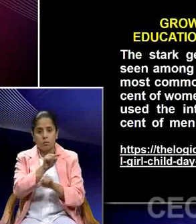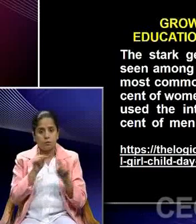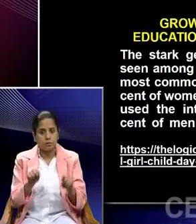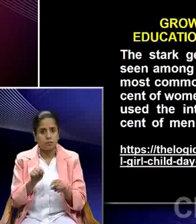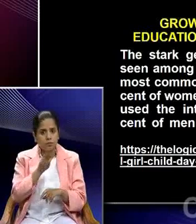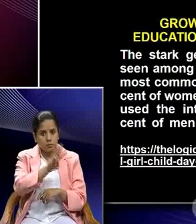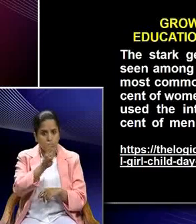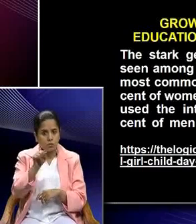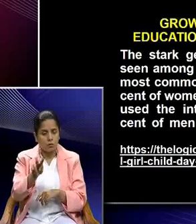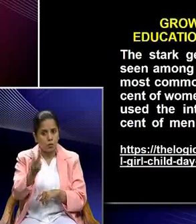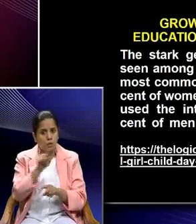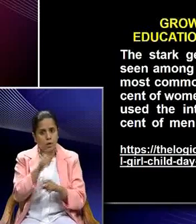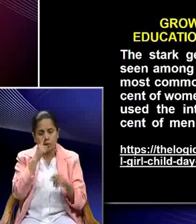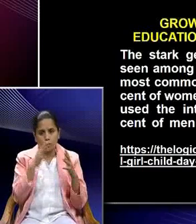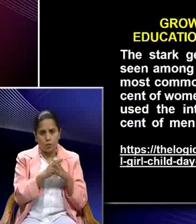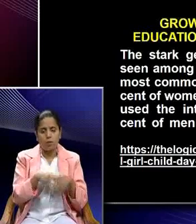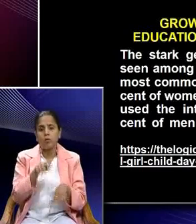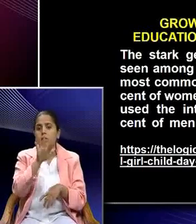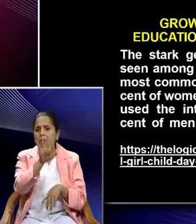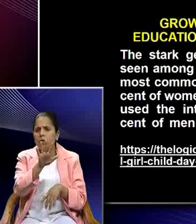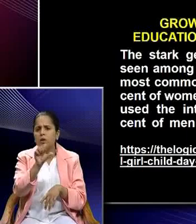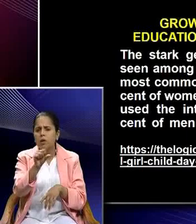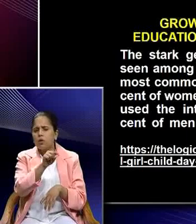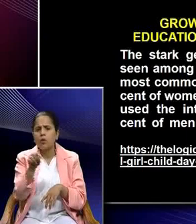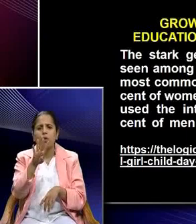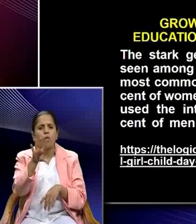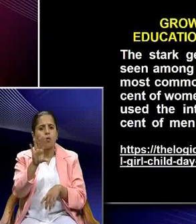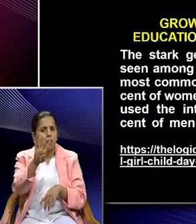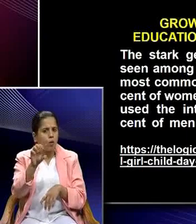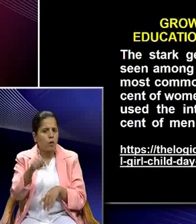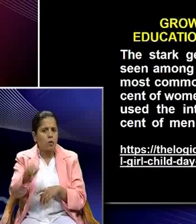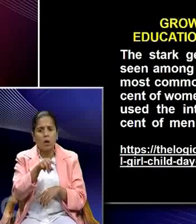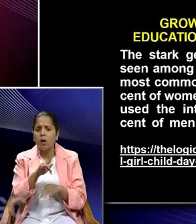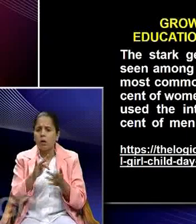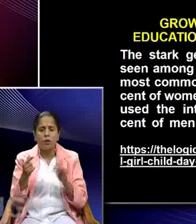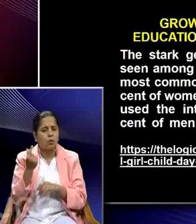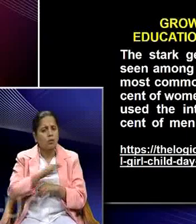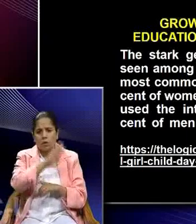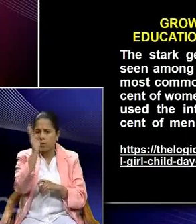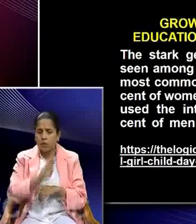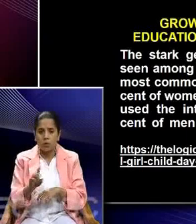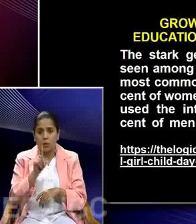33.3% of women 15 to 49 years have ever used the internet, whereas